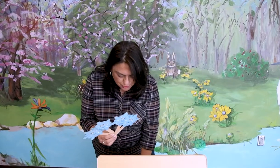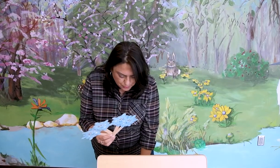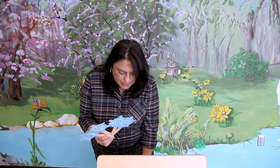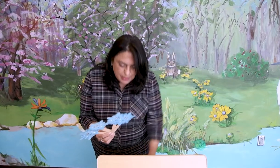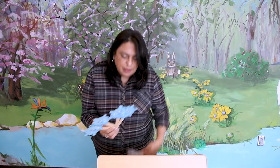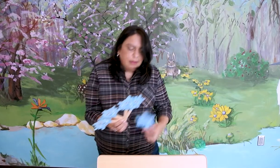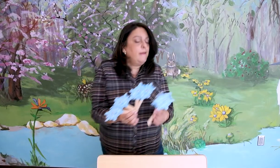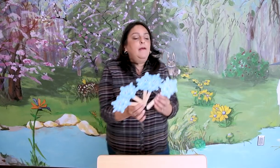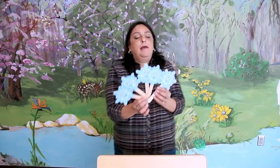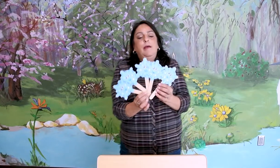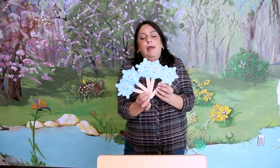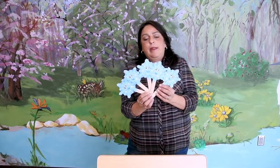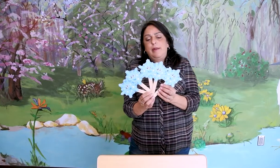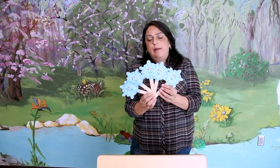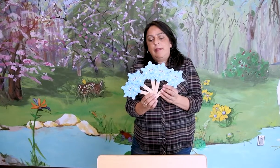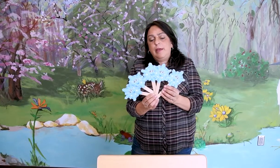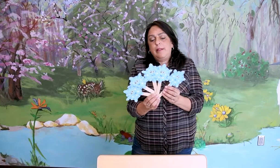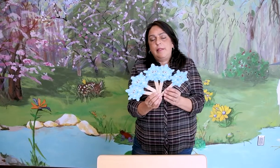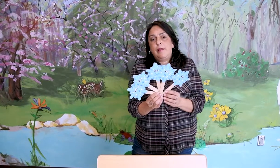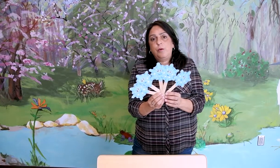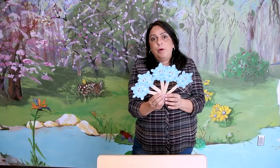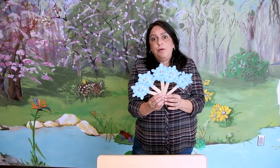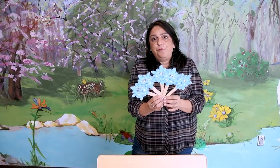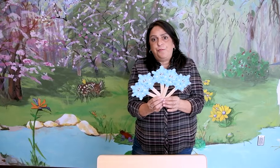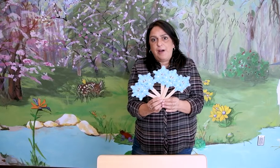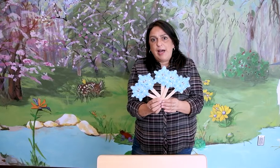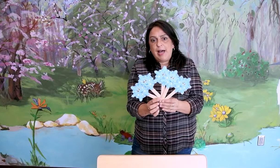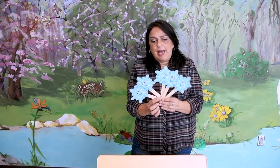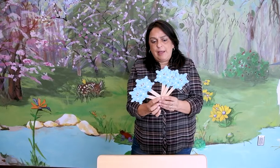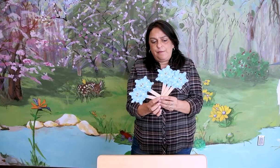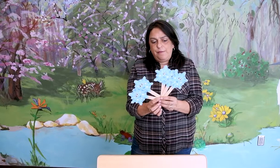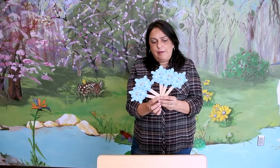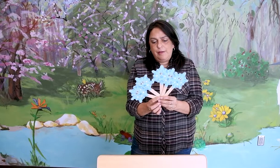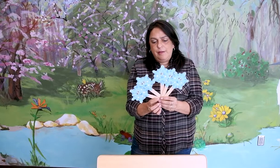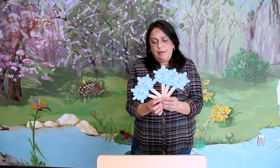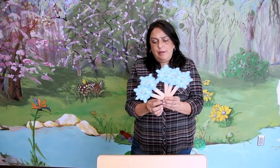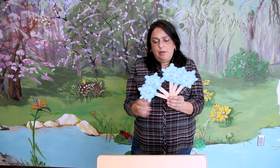one, and then there were five.